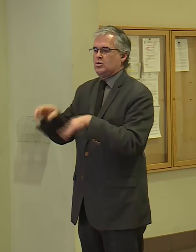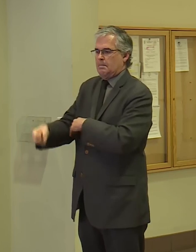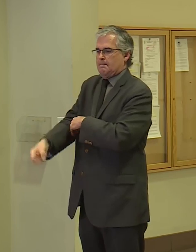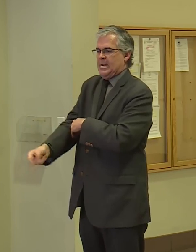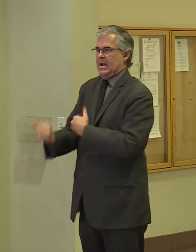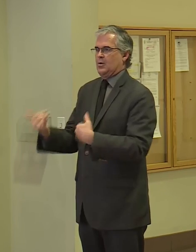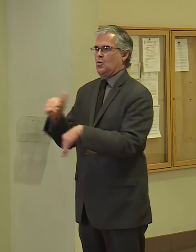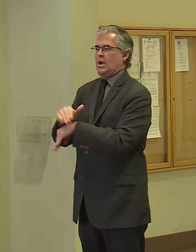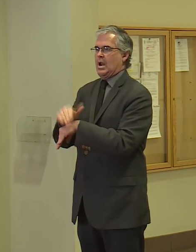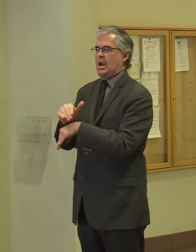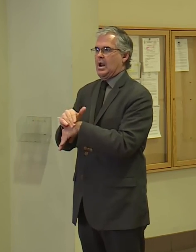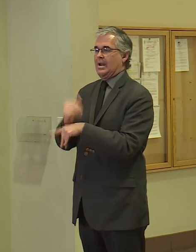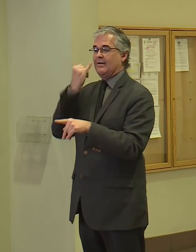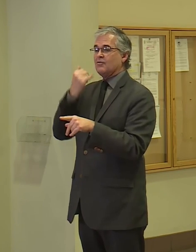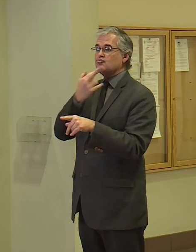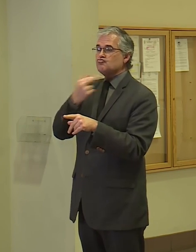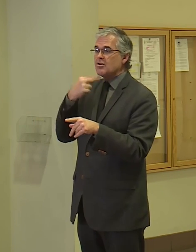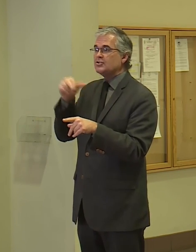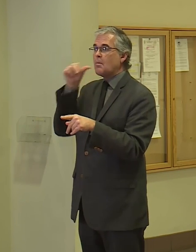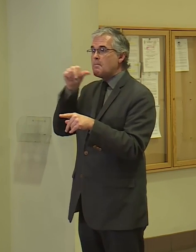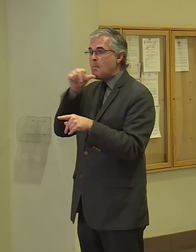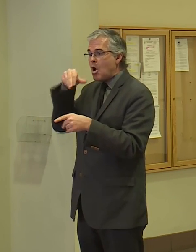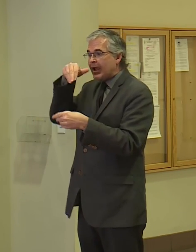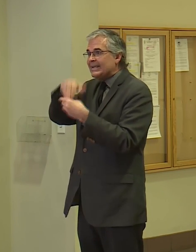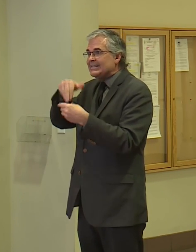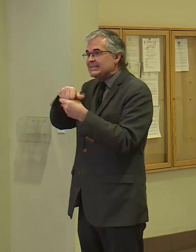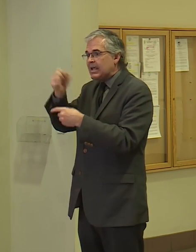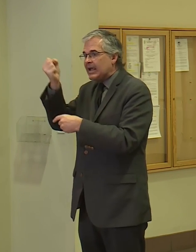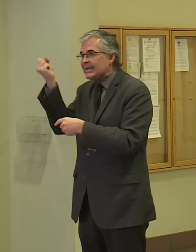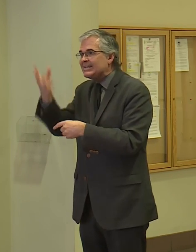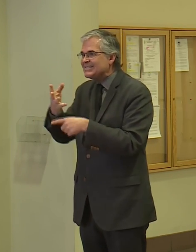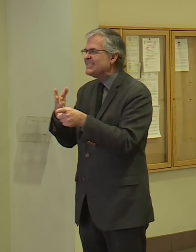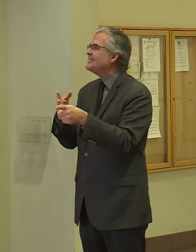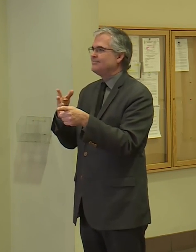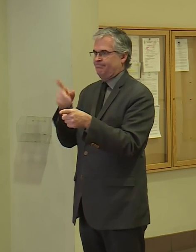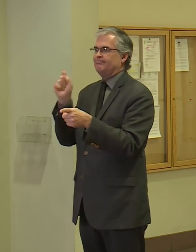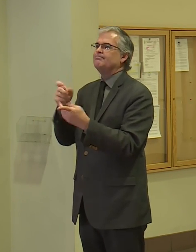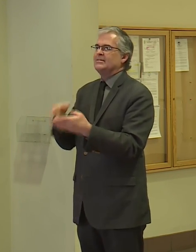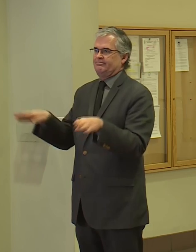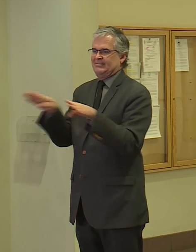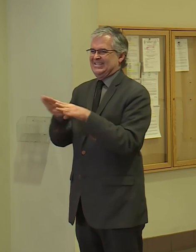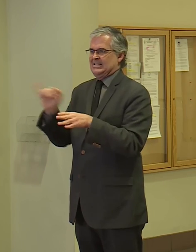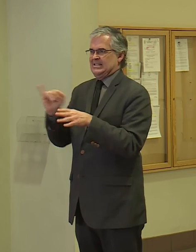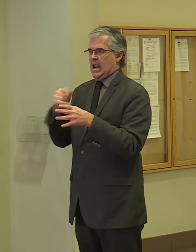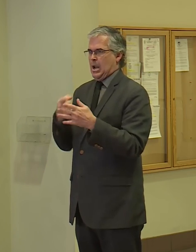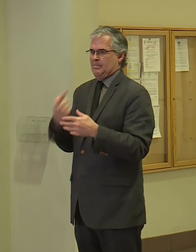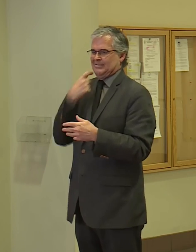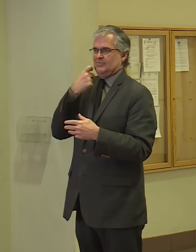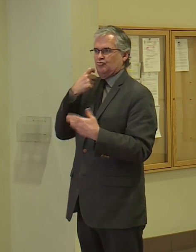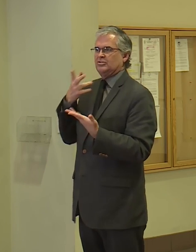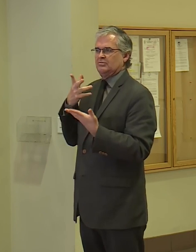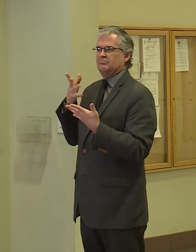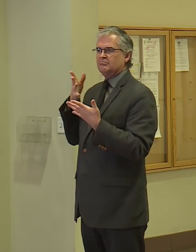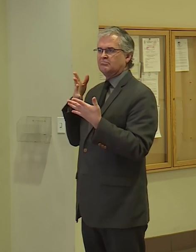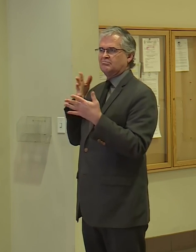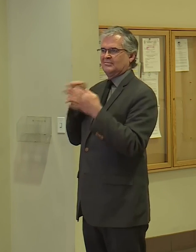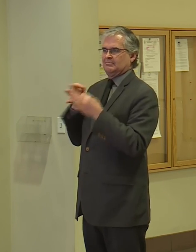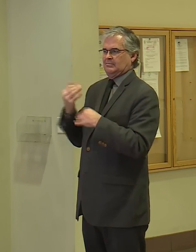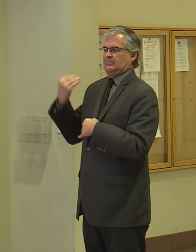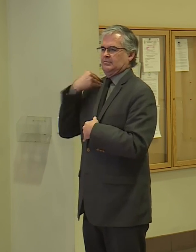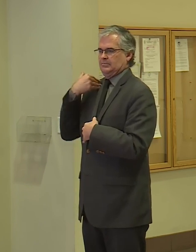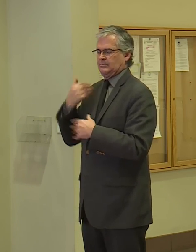bars located within gaming properties will be subject to the same restrictions as those outlined above finally we